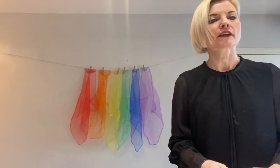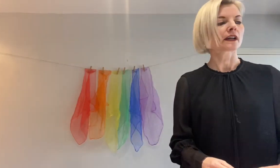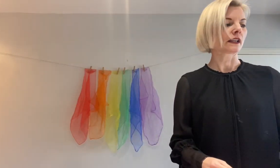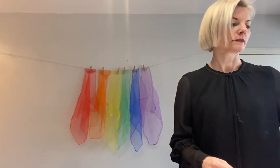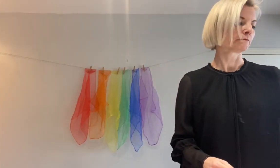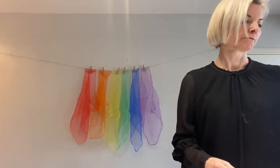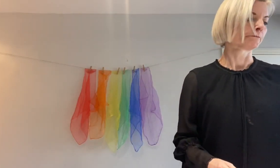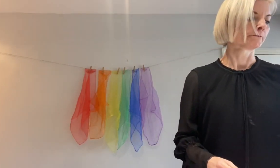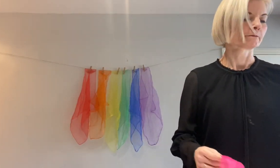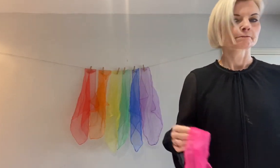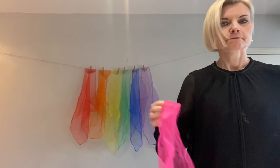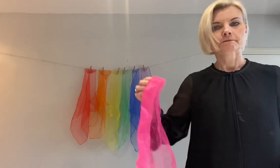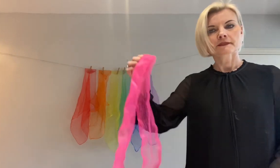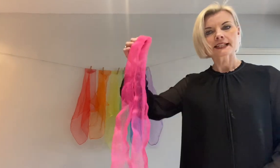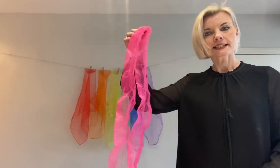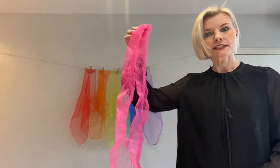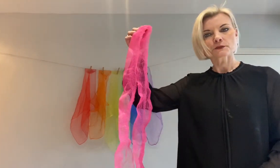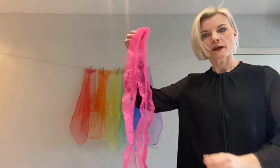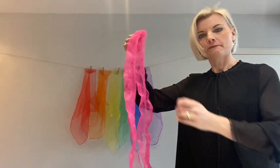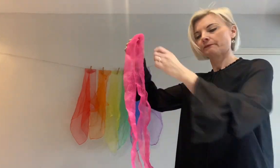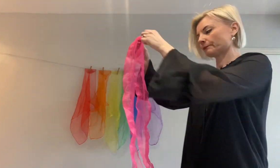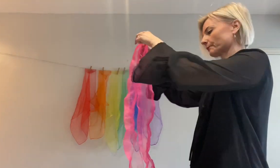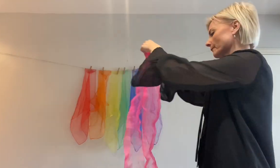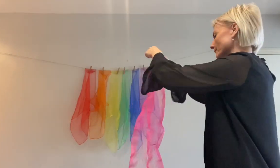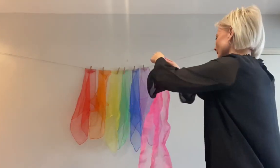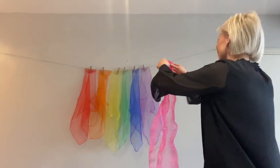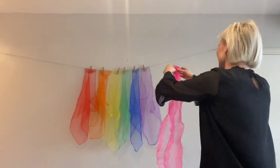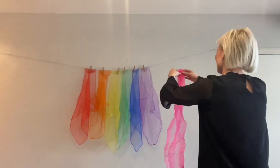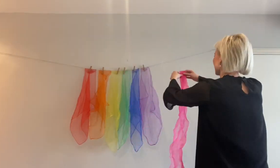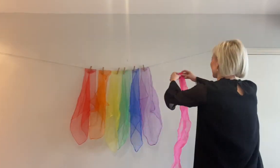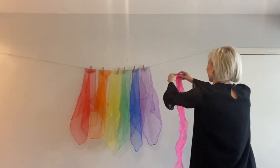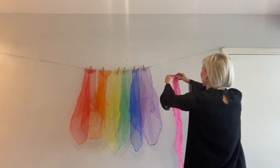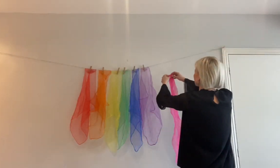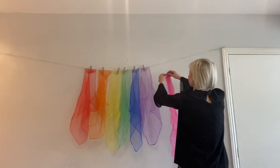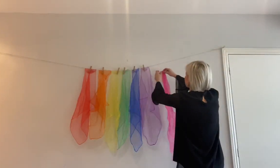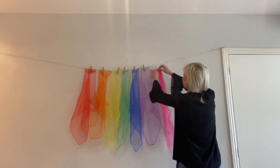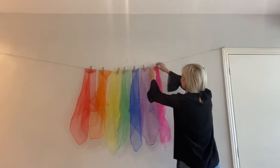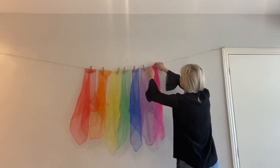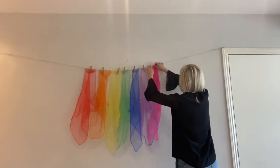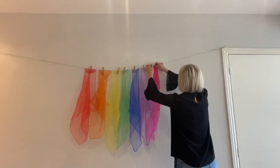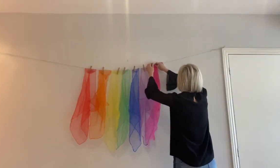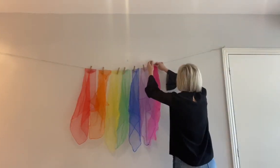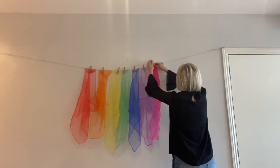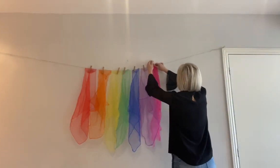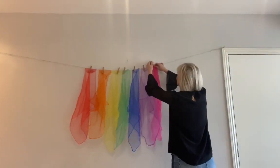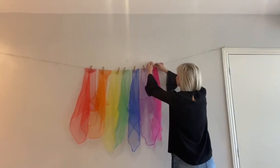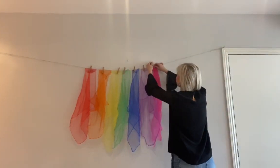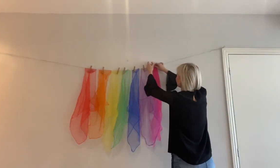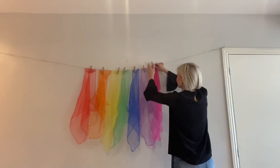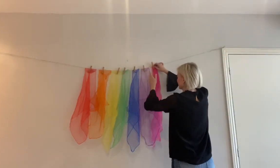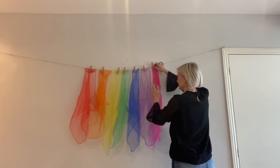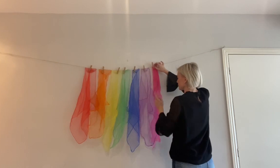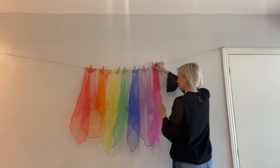colour. It's this one. What's this colour called? It's